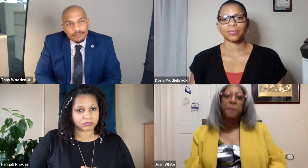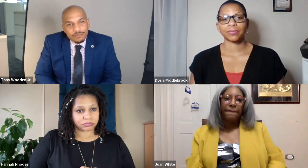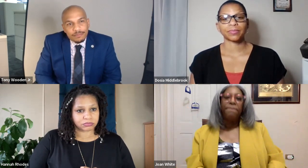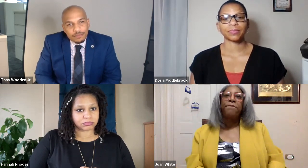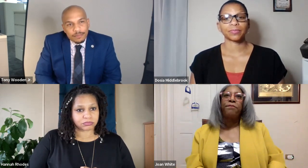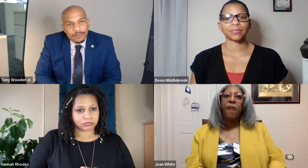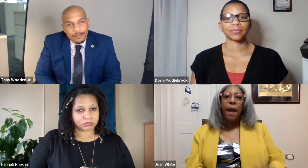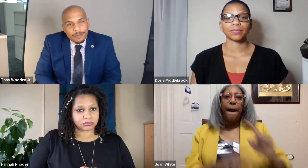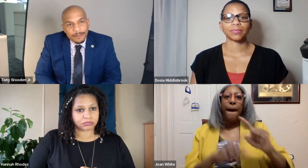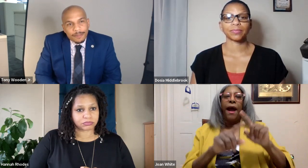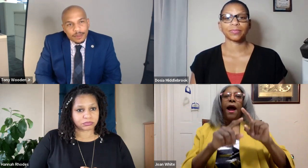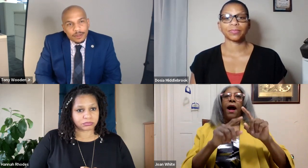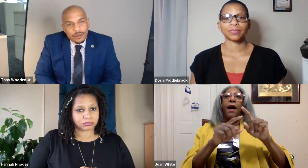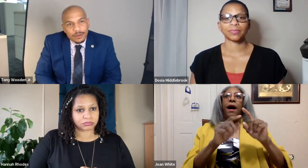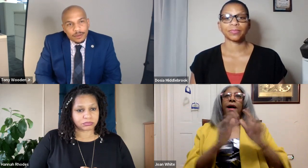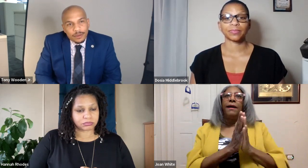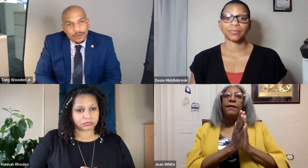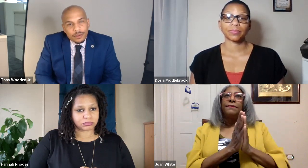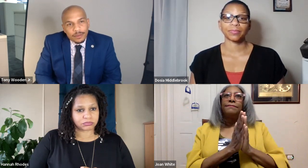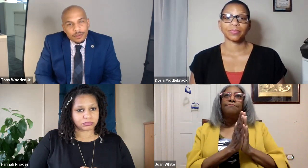The reason that she had passed, I don't really remember.